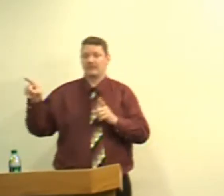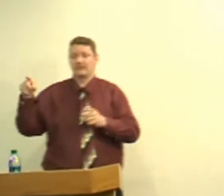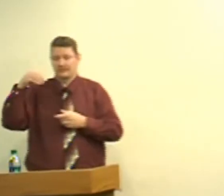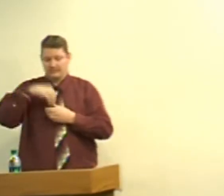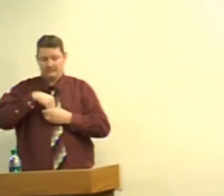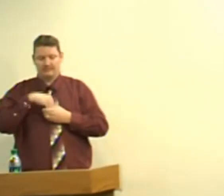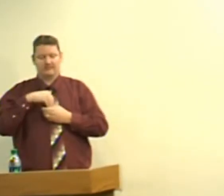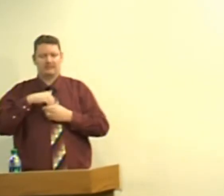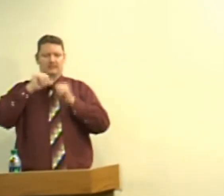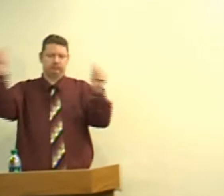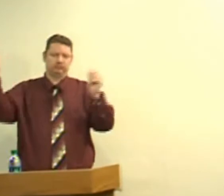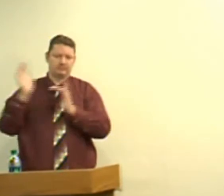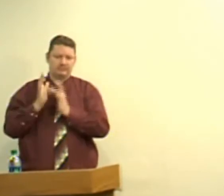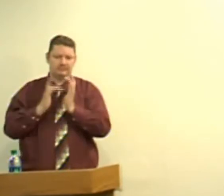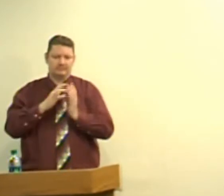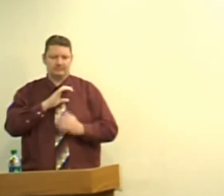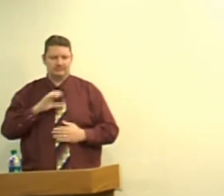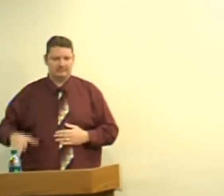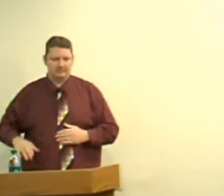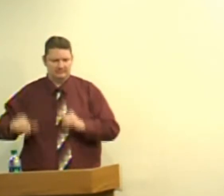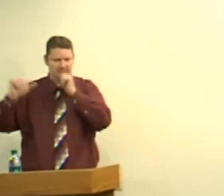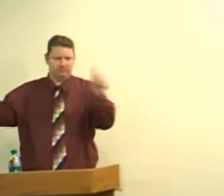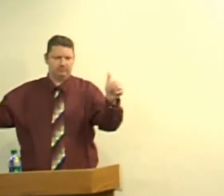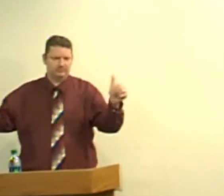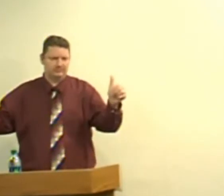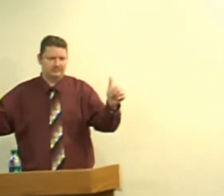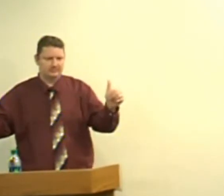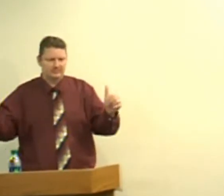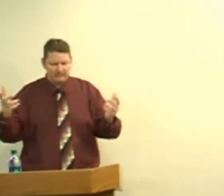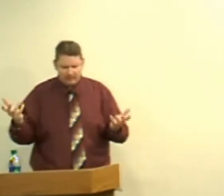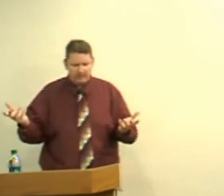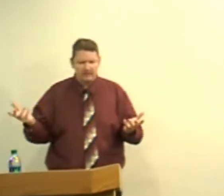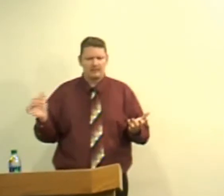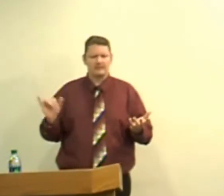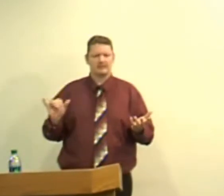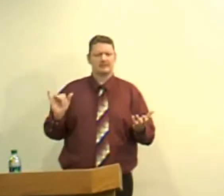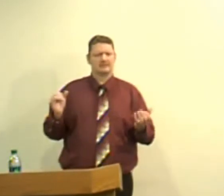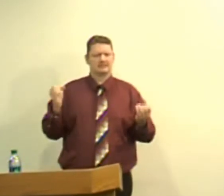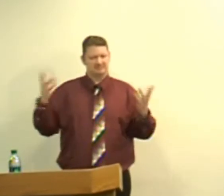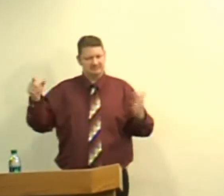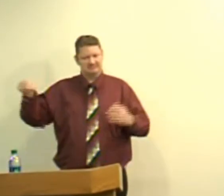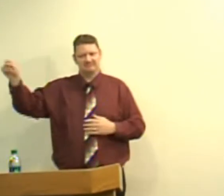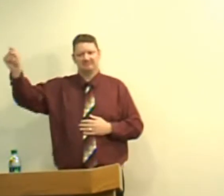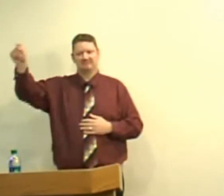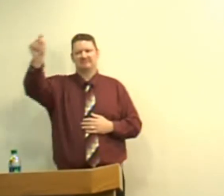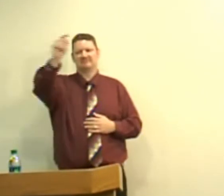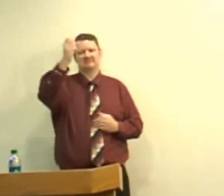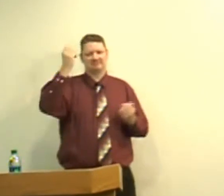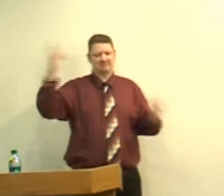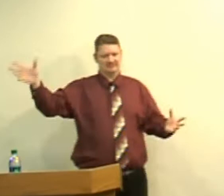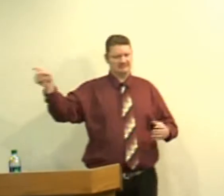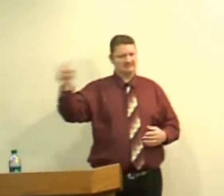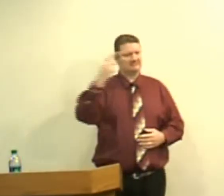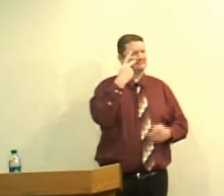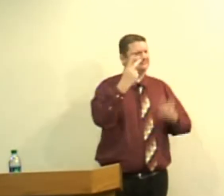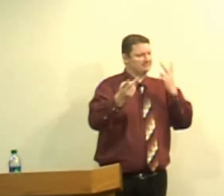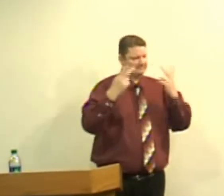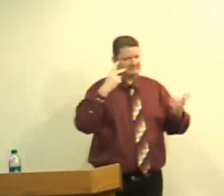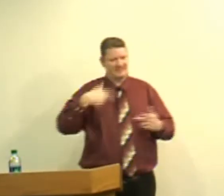at somebody and they say, you're a really nice person. But within themselves, they are not godly people. They are not good people. You see